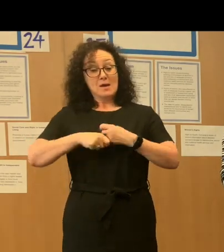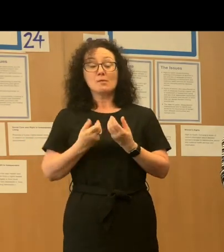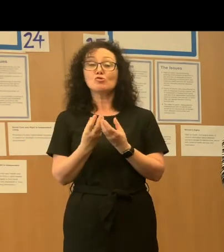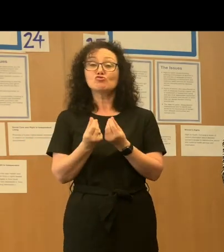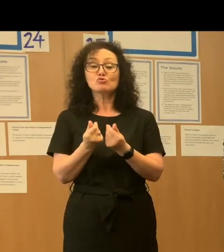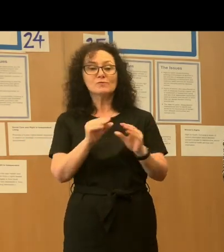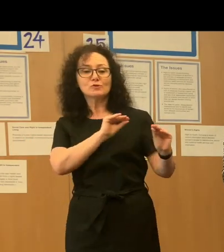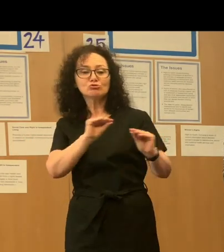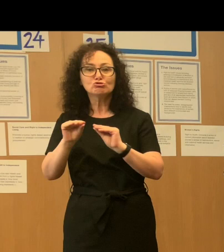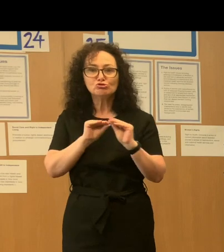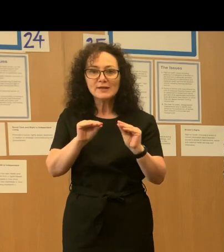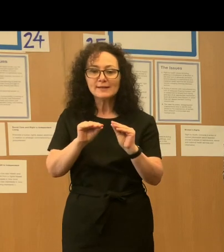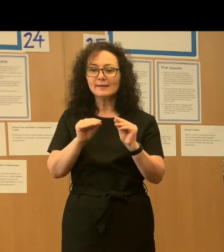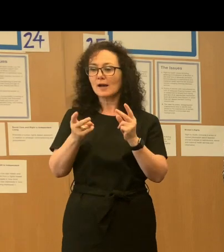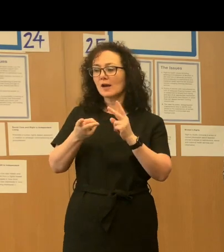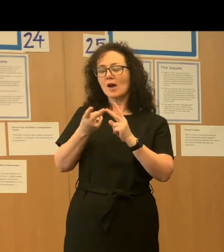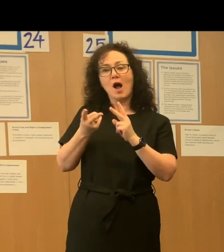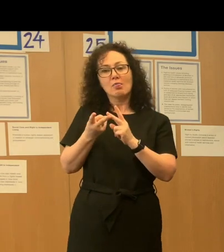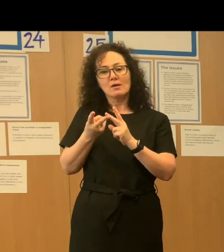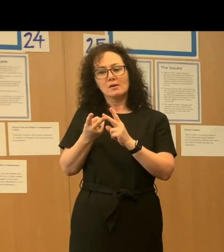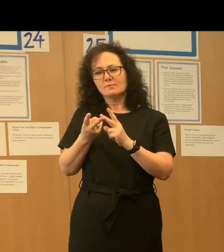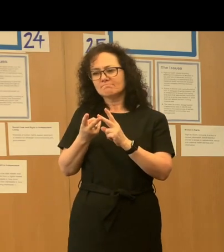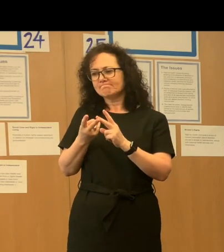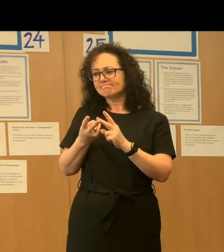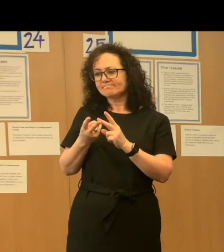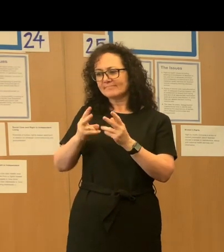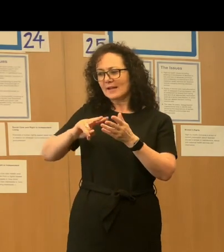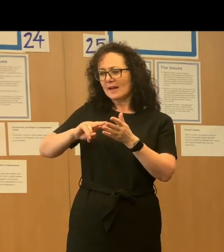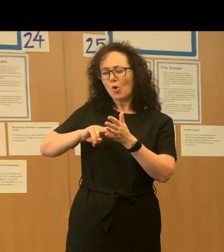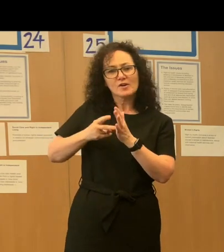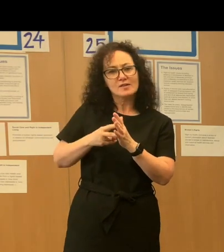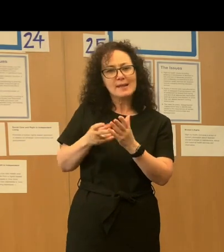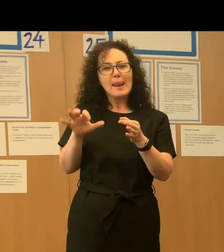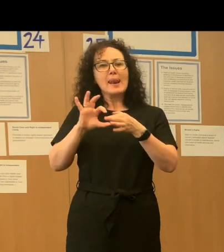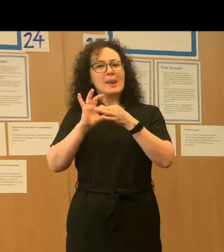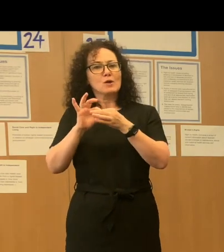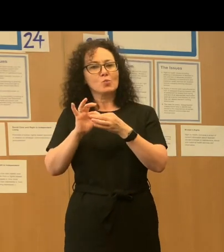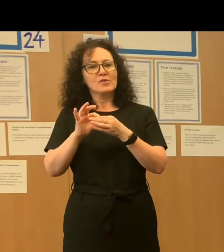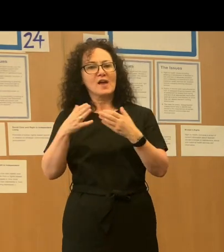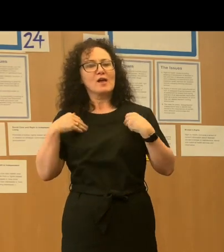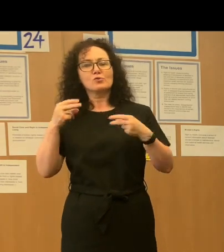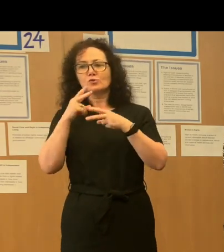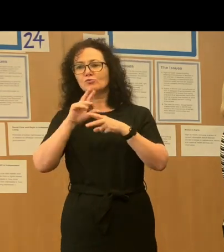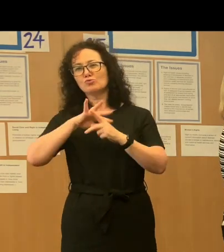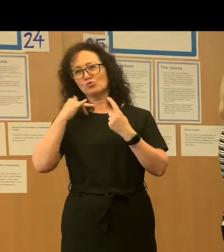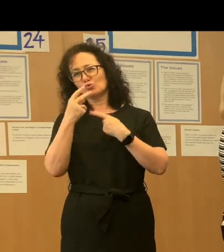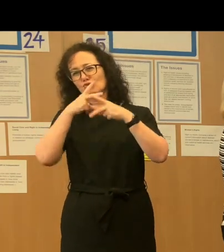of other organisations across the health and social care sector to improve how they themselves put human rights into practice.